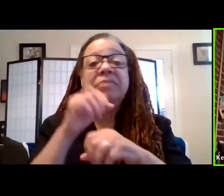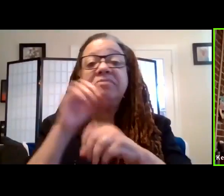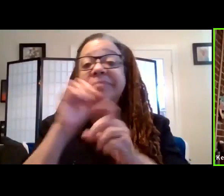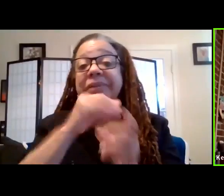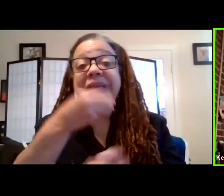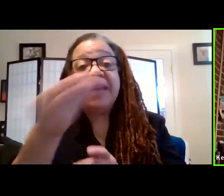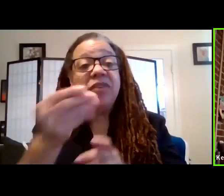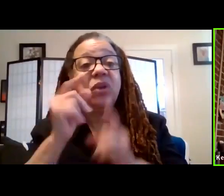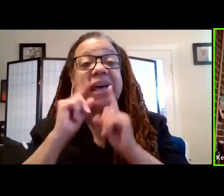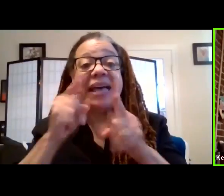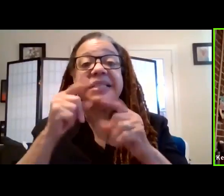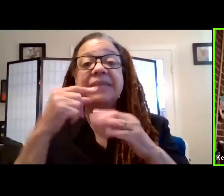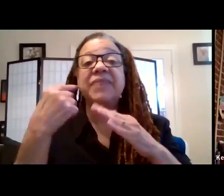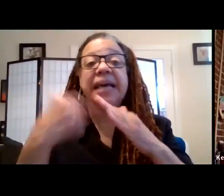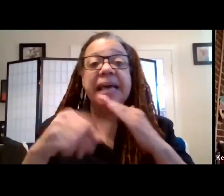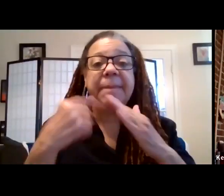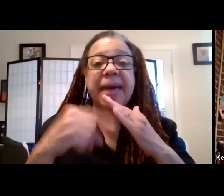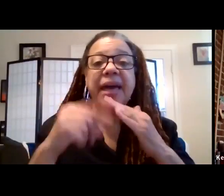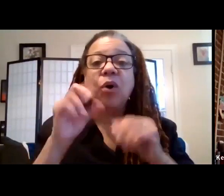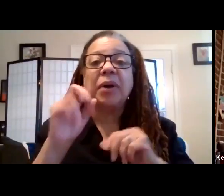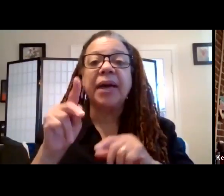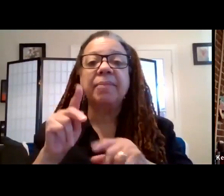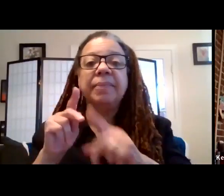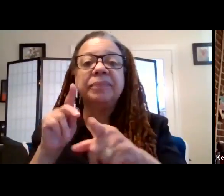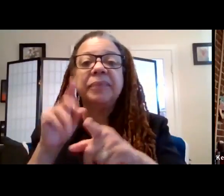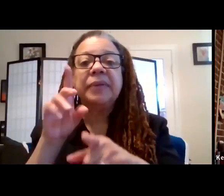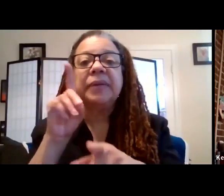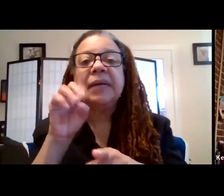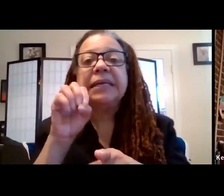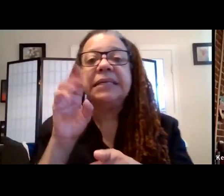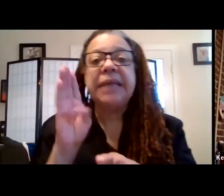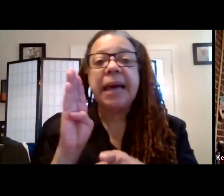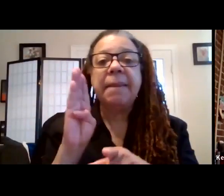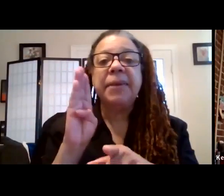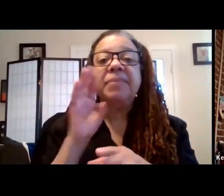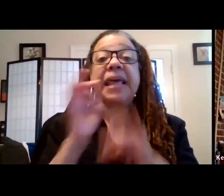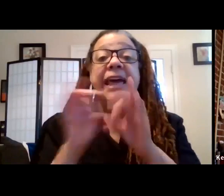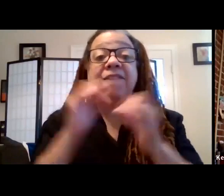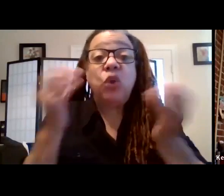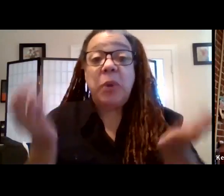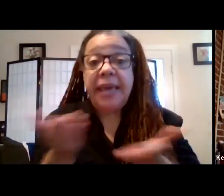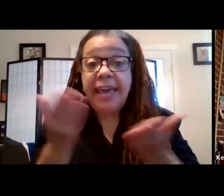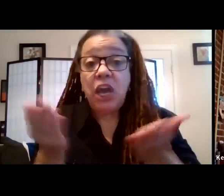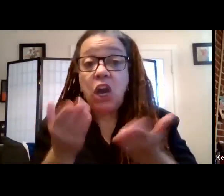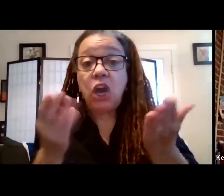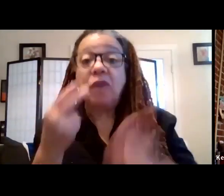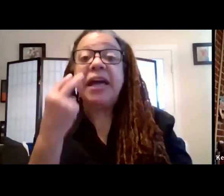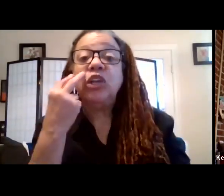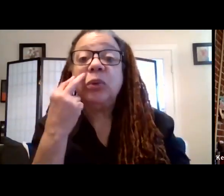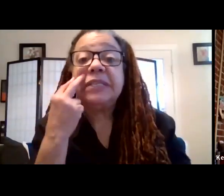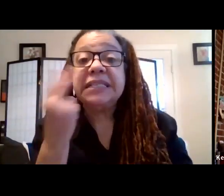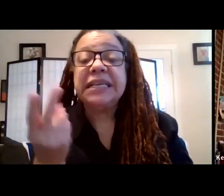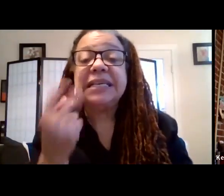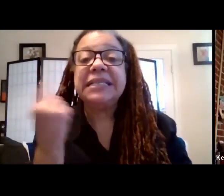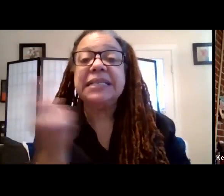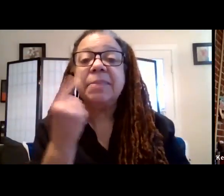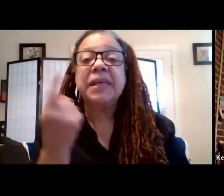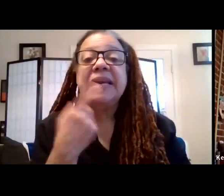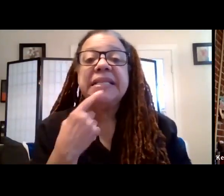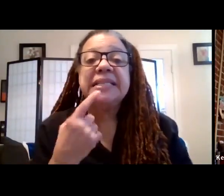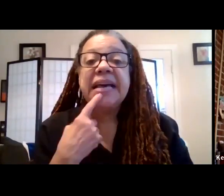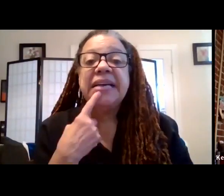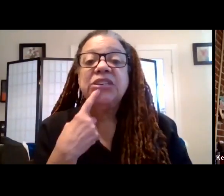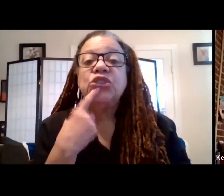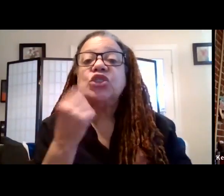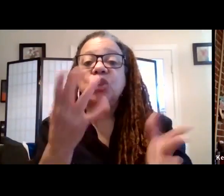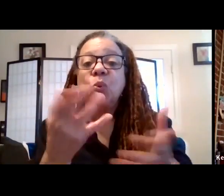them out by email. If you are here and you see something that says we want to promote